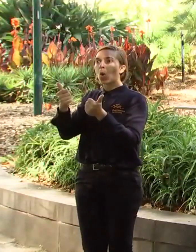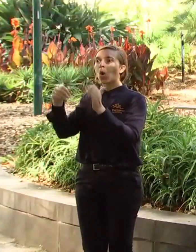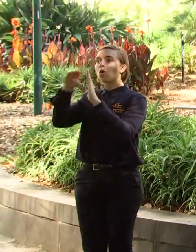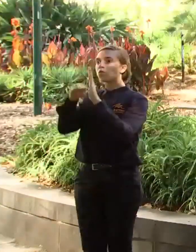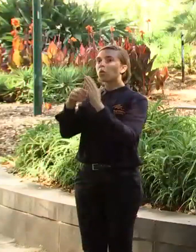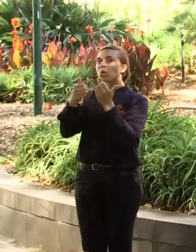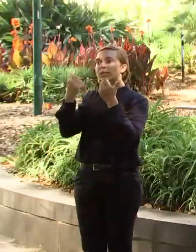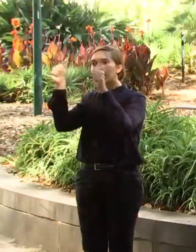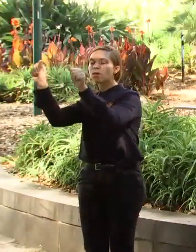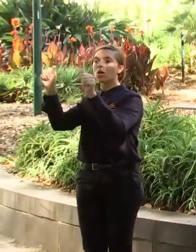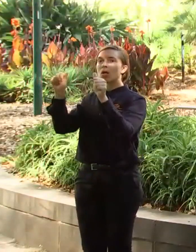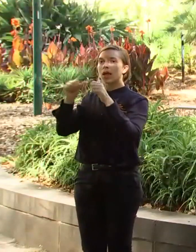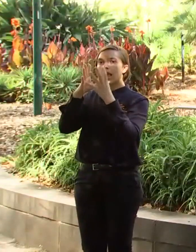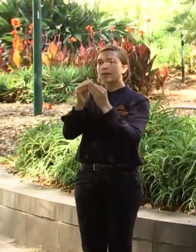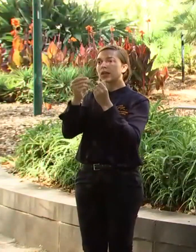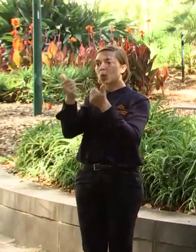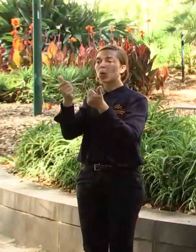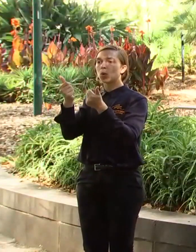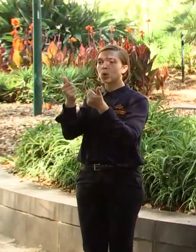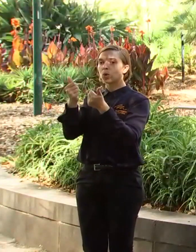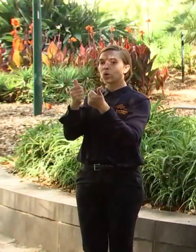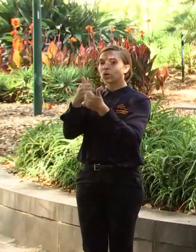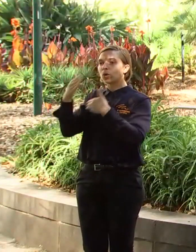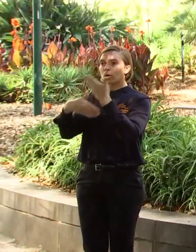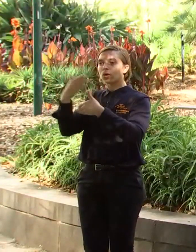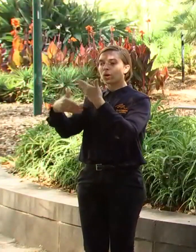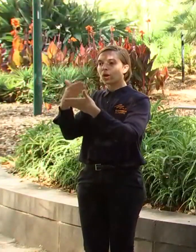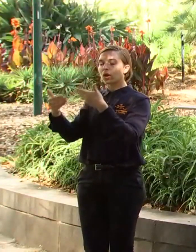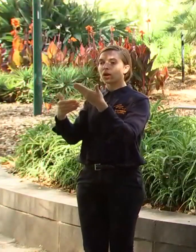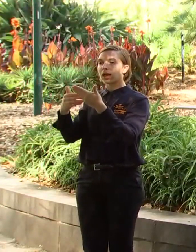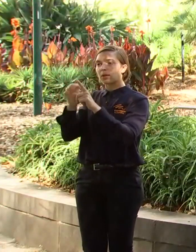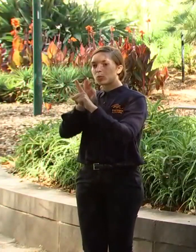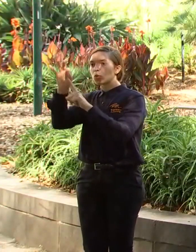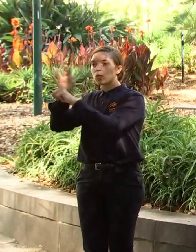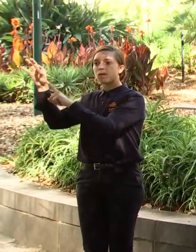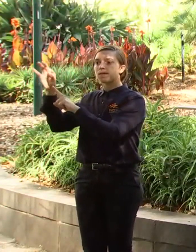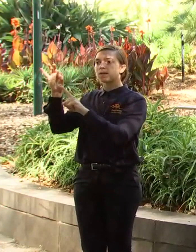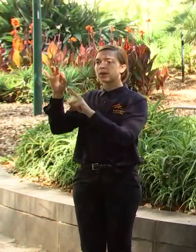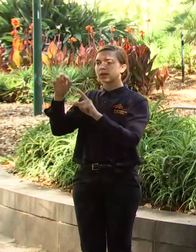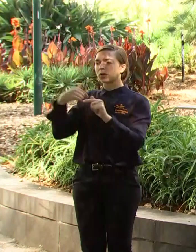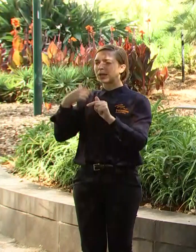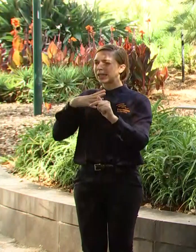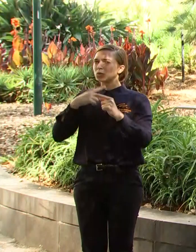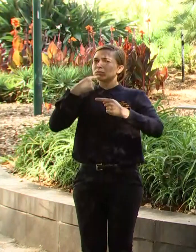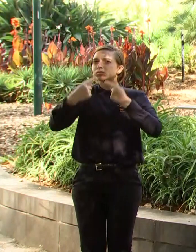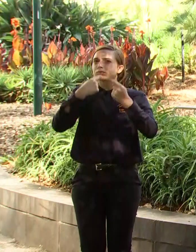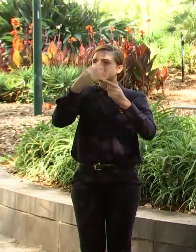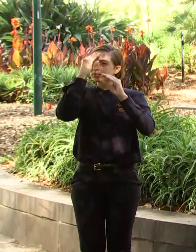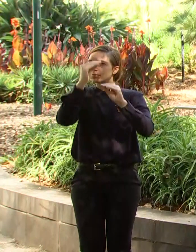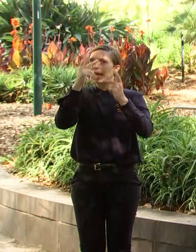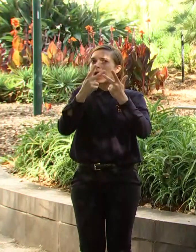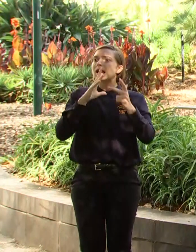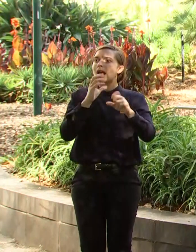weekly, and advance contact trace their family so that you don't have someone who's working in aged care sharing a house with someone who's working at a hotel